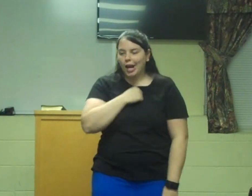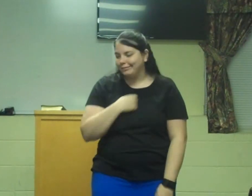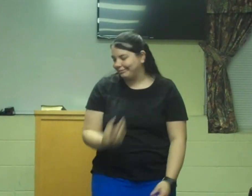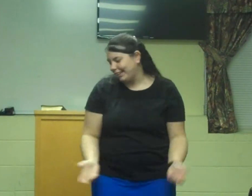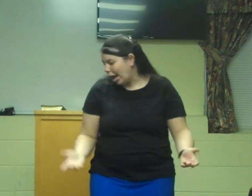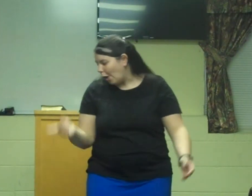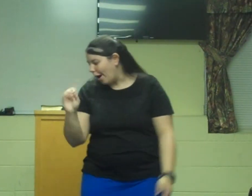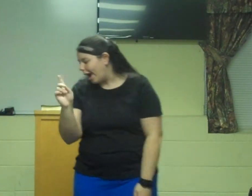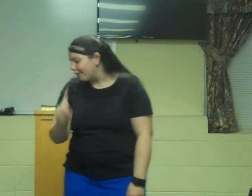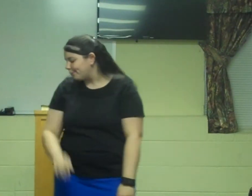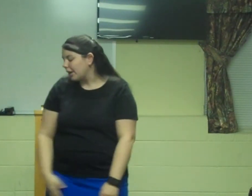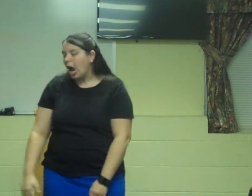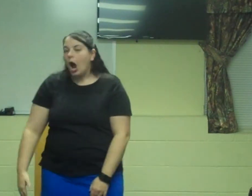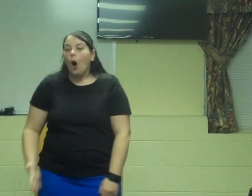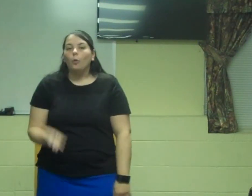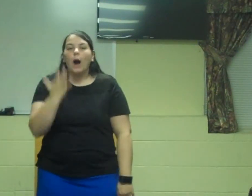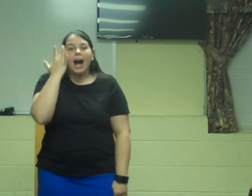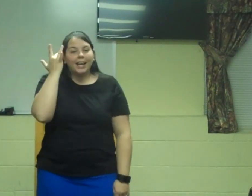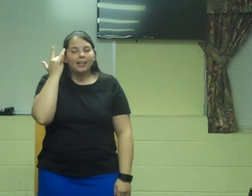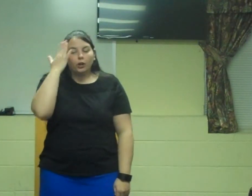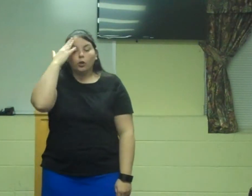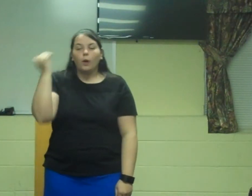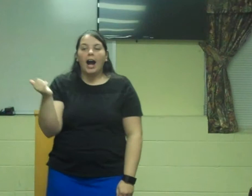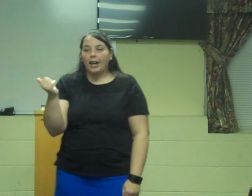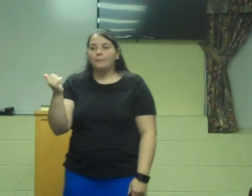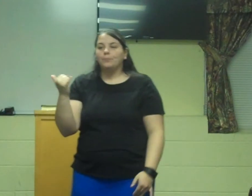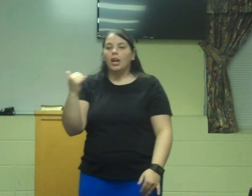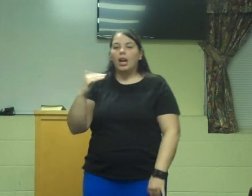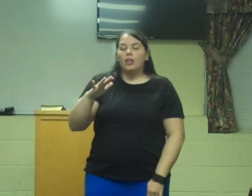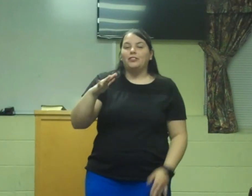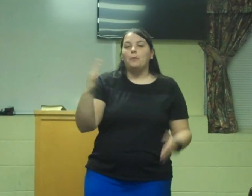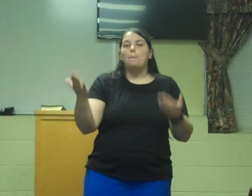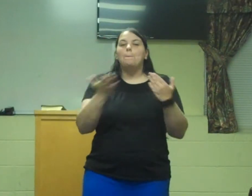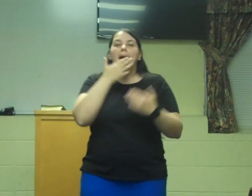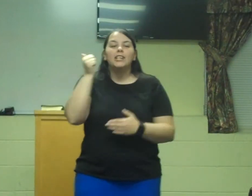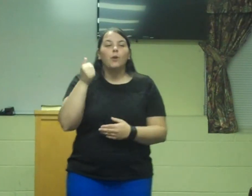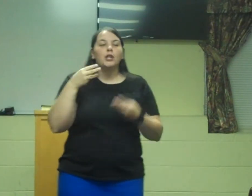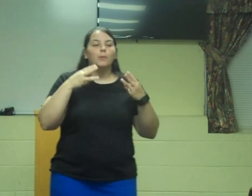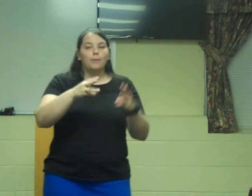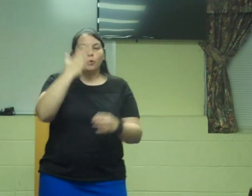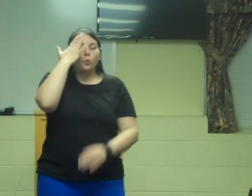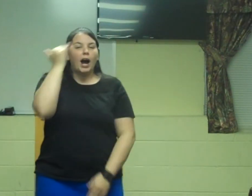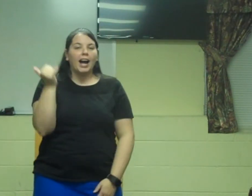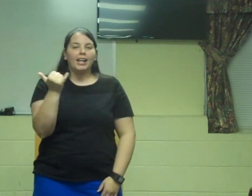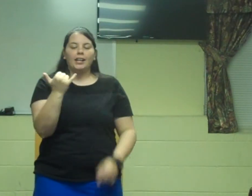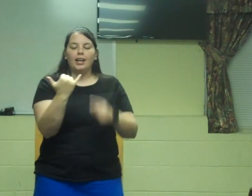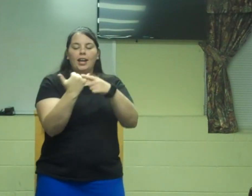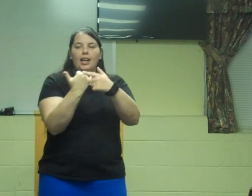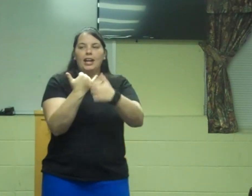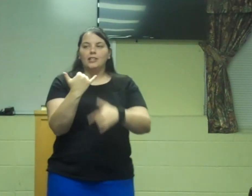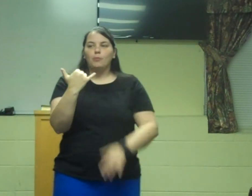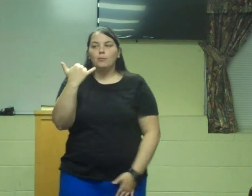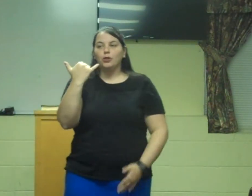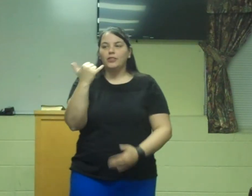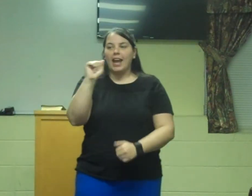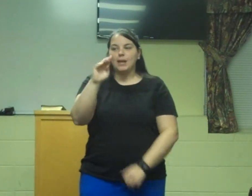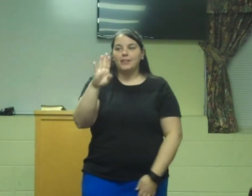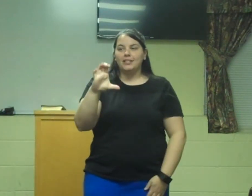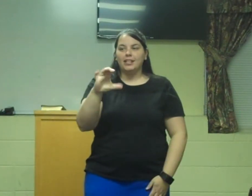Sorry. Where. Why or why. The best way to remember why is remember the